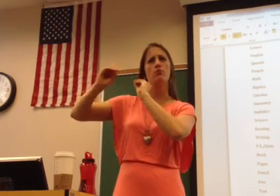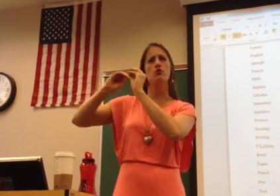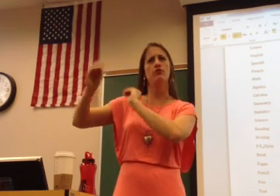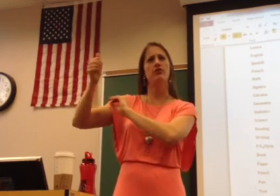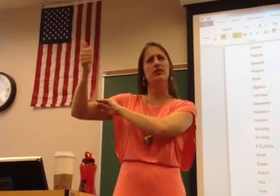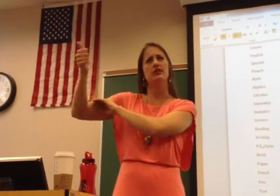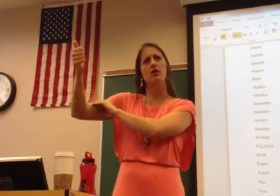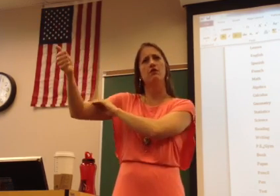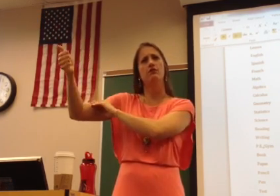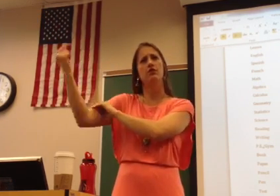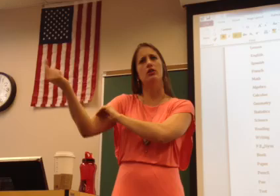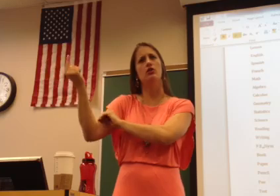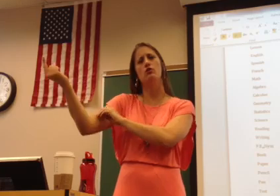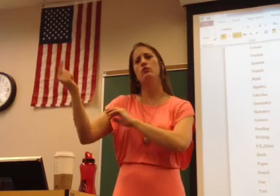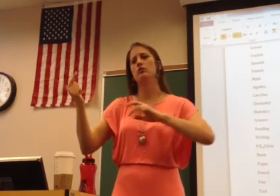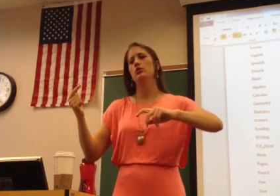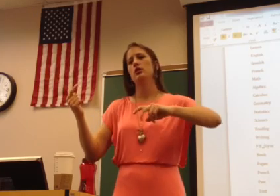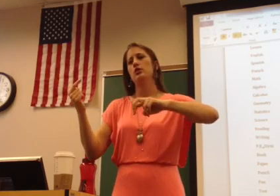Move, itself, alone.